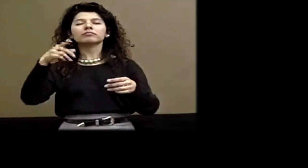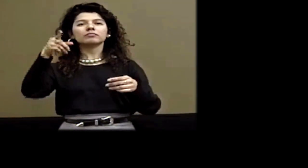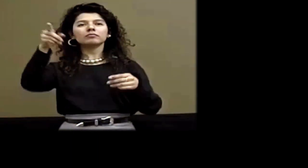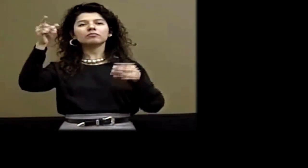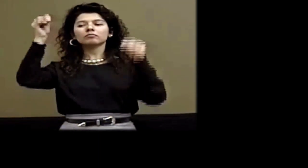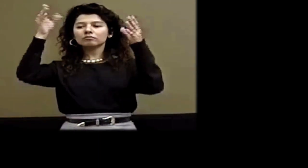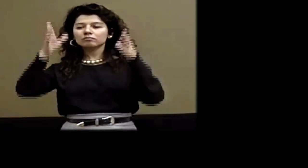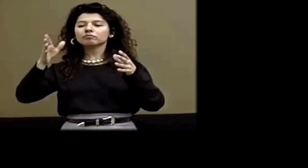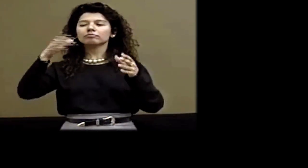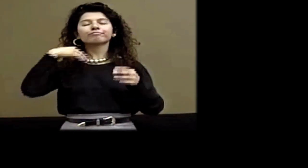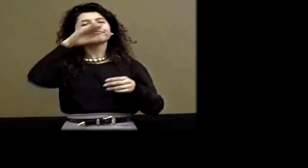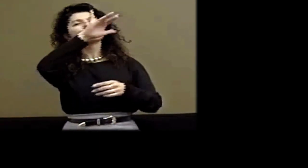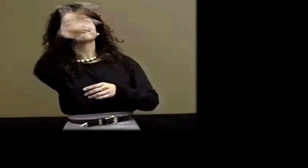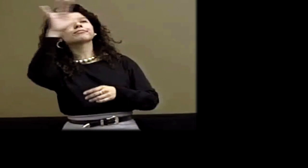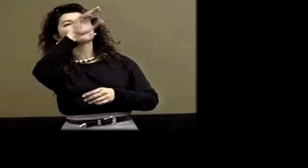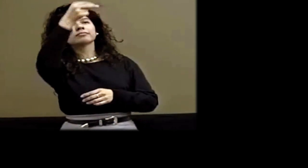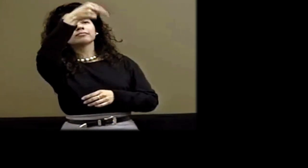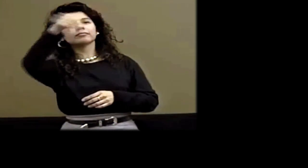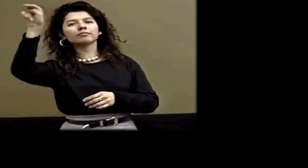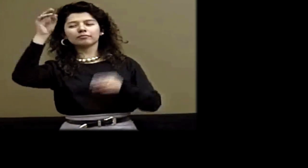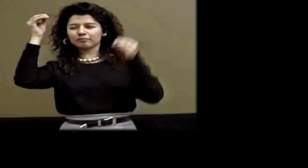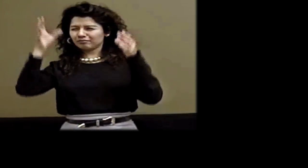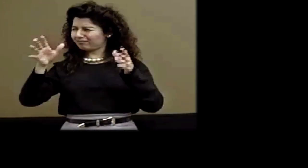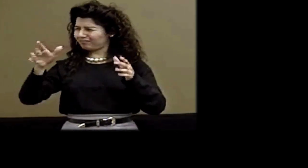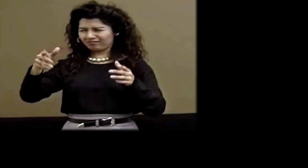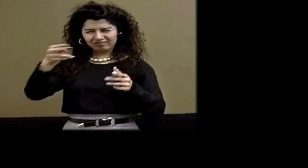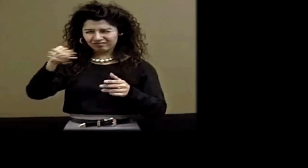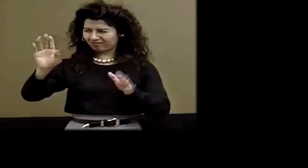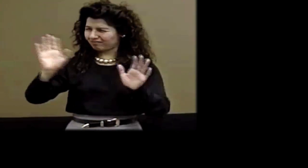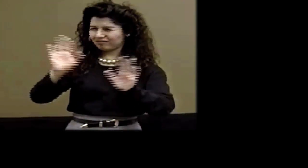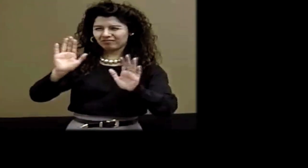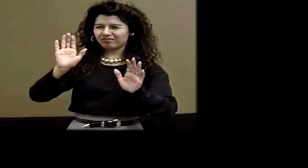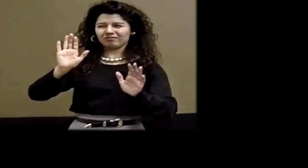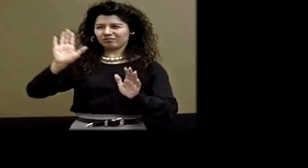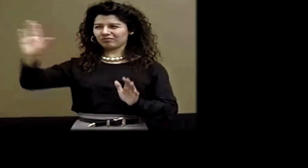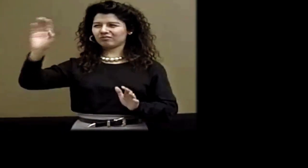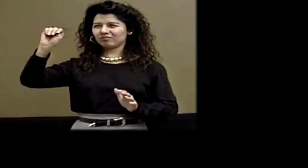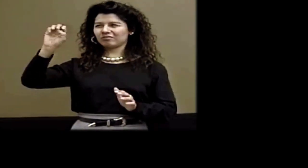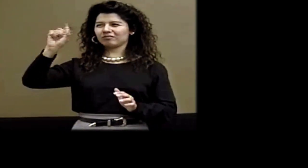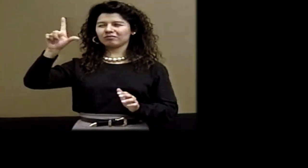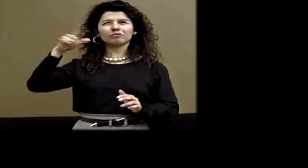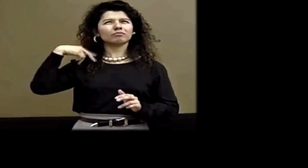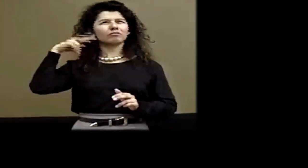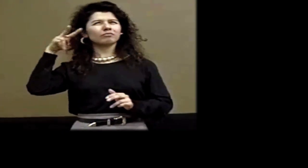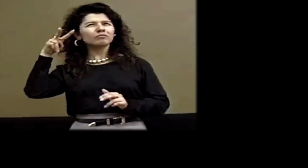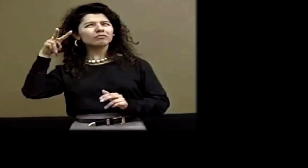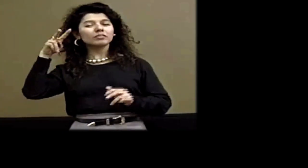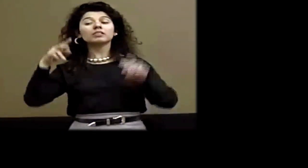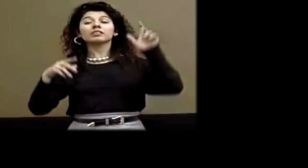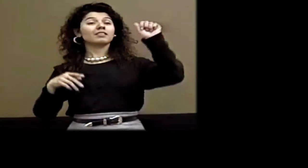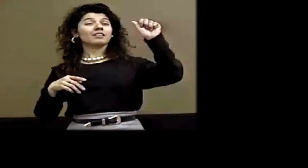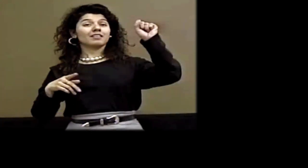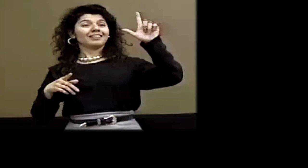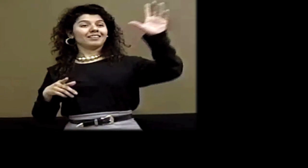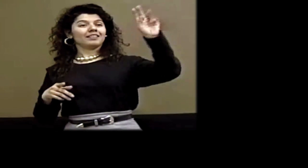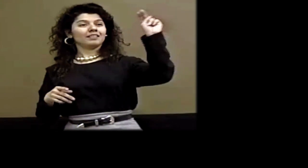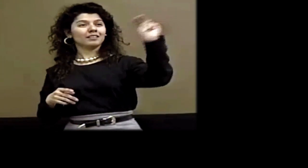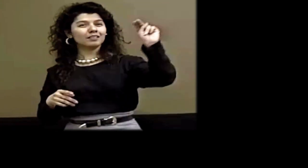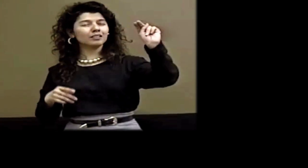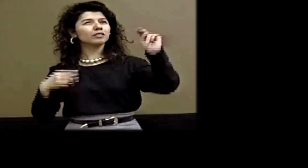deaf. I had trouble understanding words that the teacher would spell in class. When I would spell, I would use an accented letter